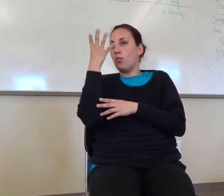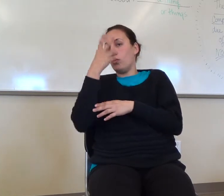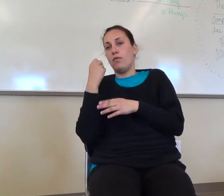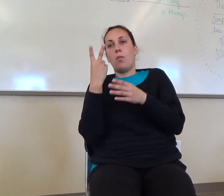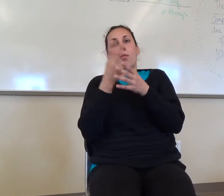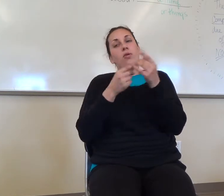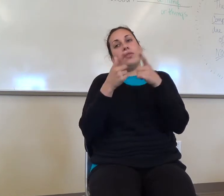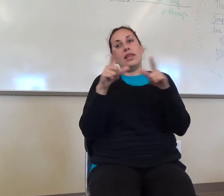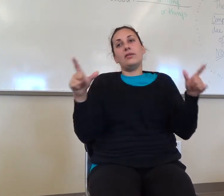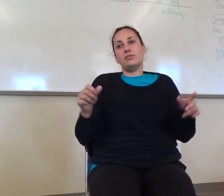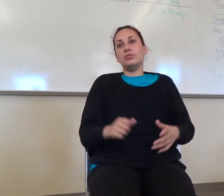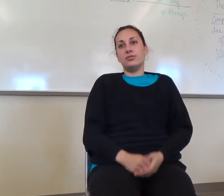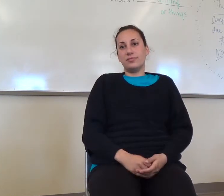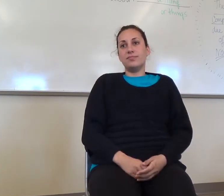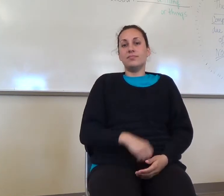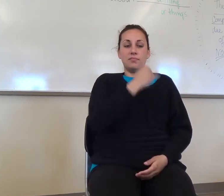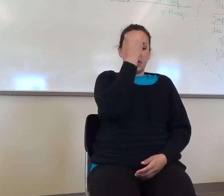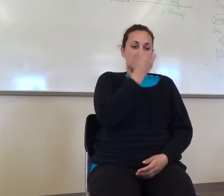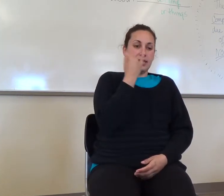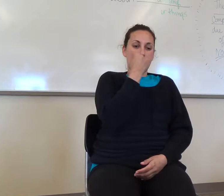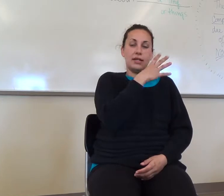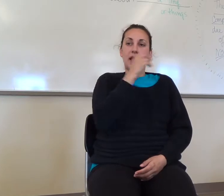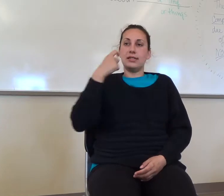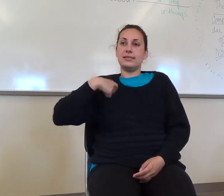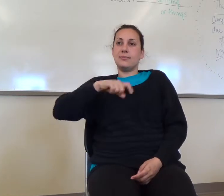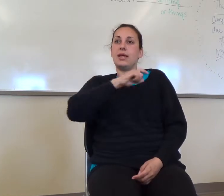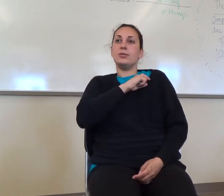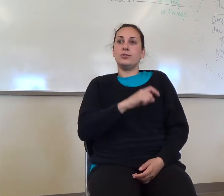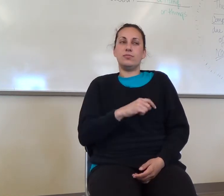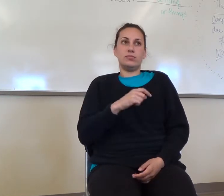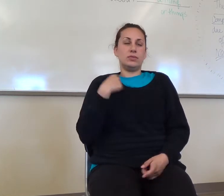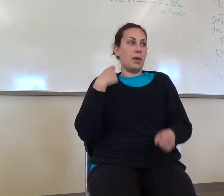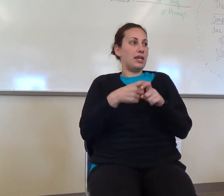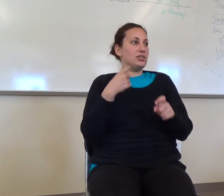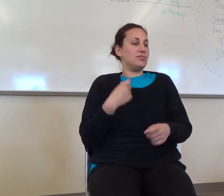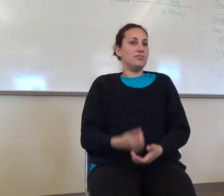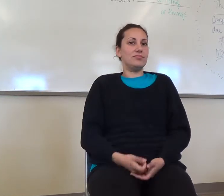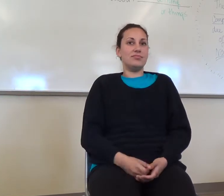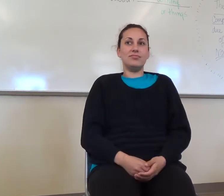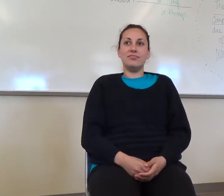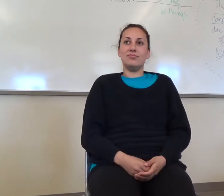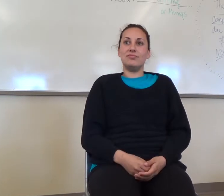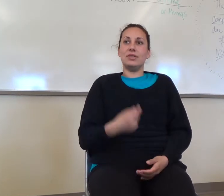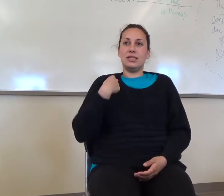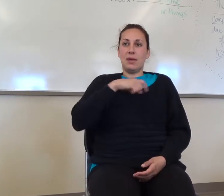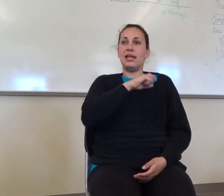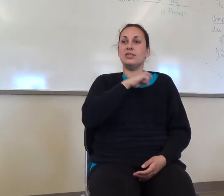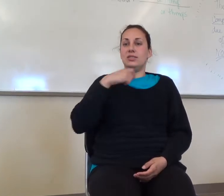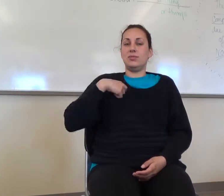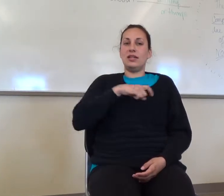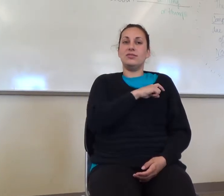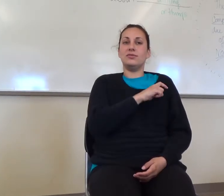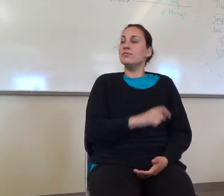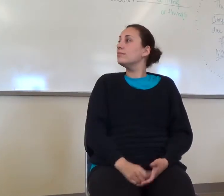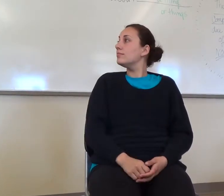Boy, I'm really forgetting my Spanish. Okay. It also has this guy,